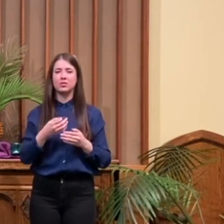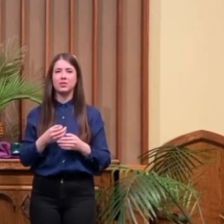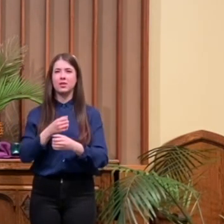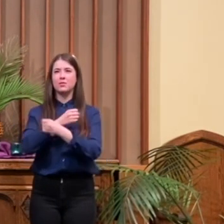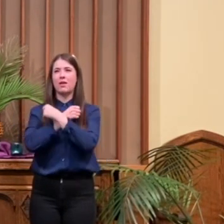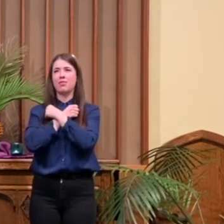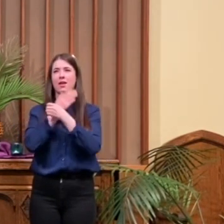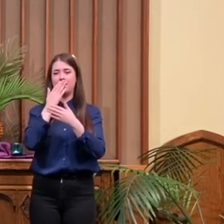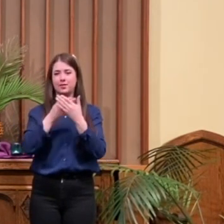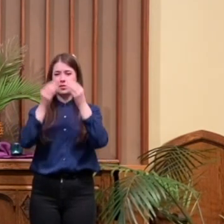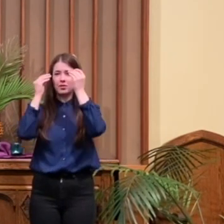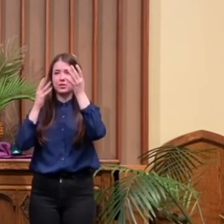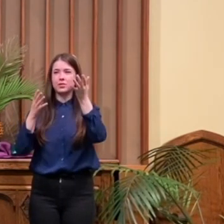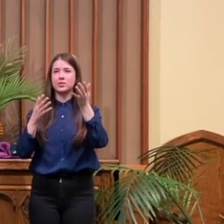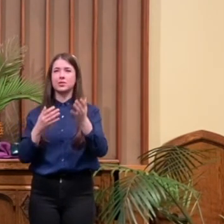good news.